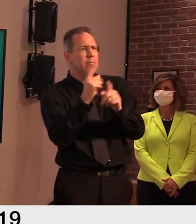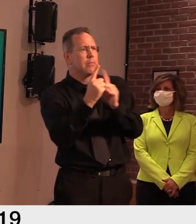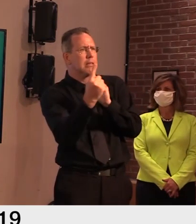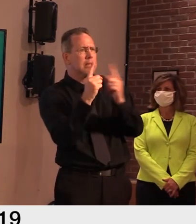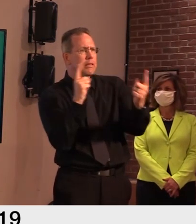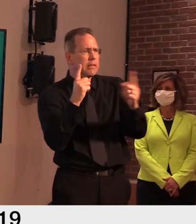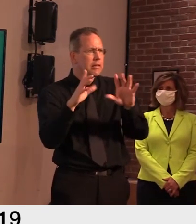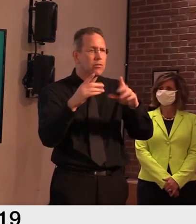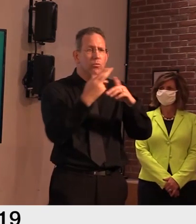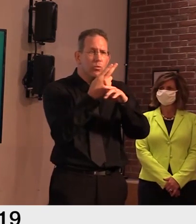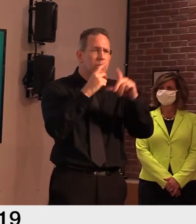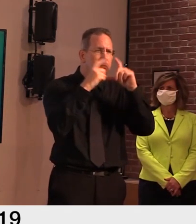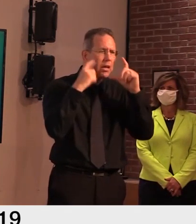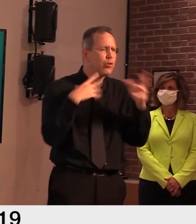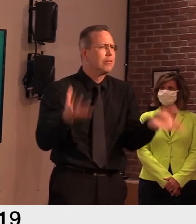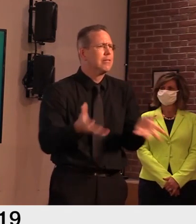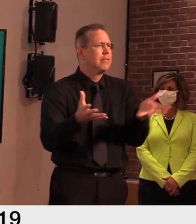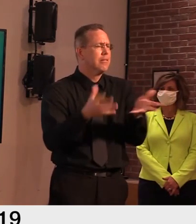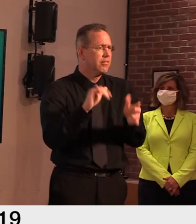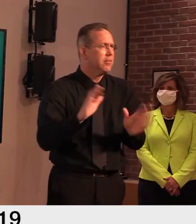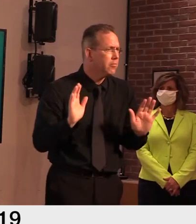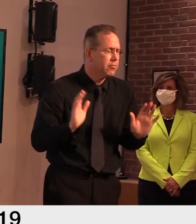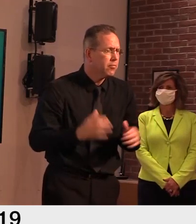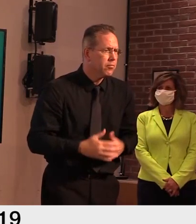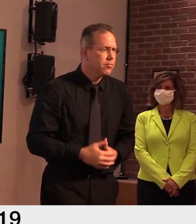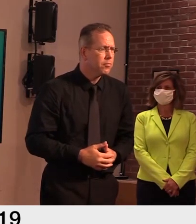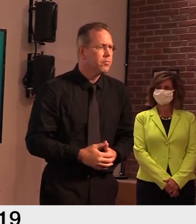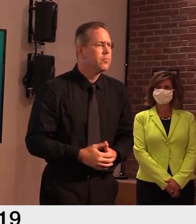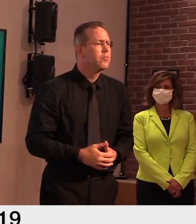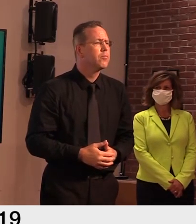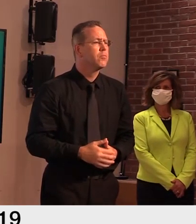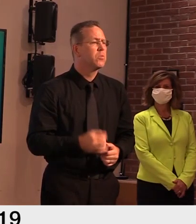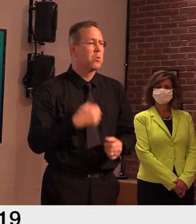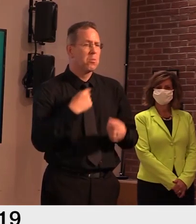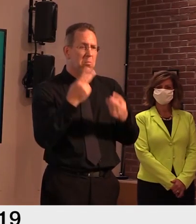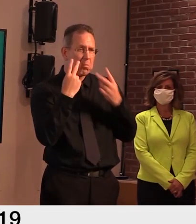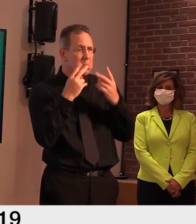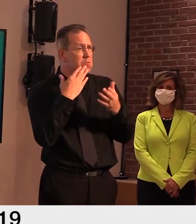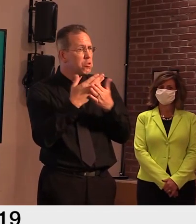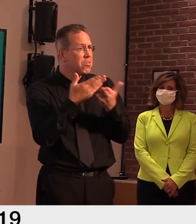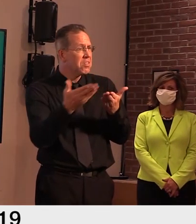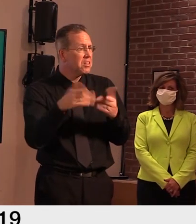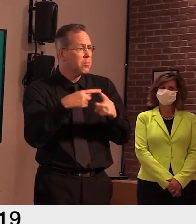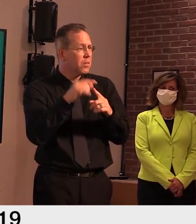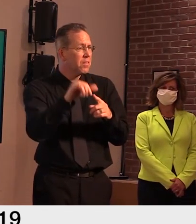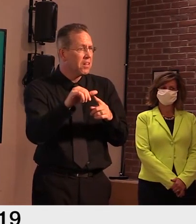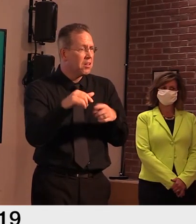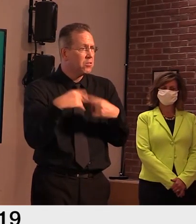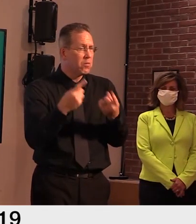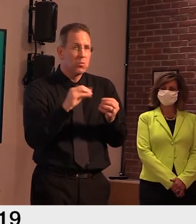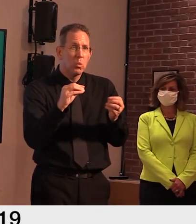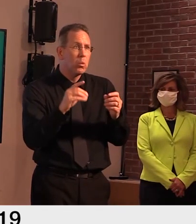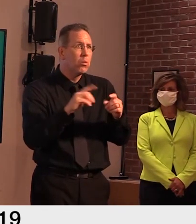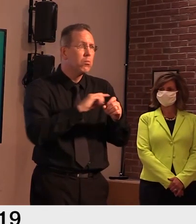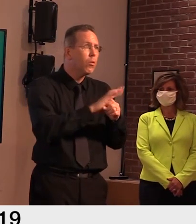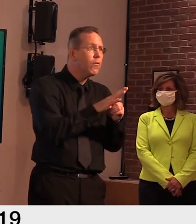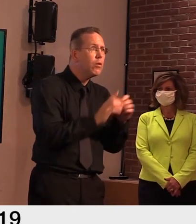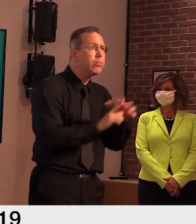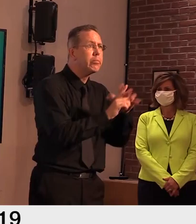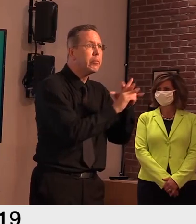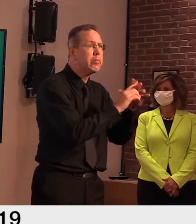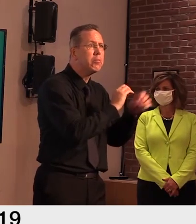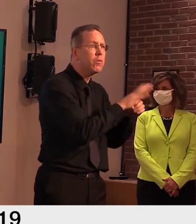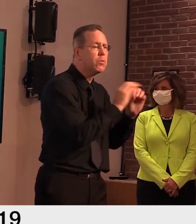been encouraging people to get tested and encouraging people to, while they protest or attend a mass gathering, to be very careful